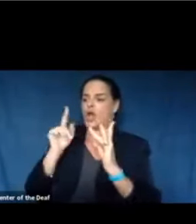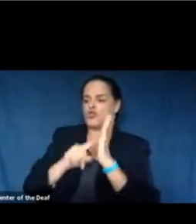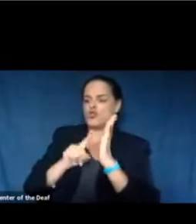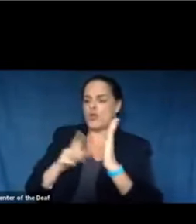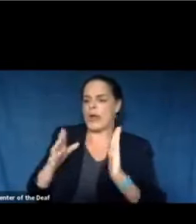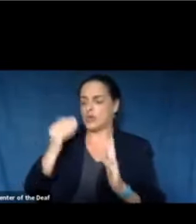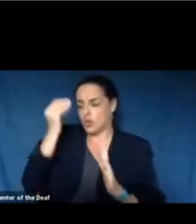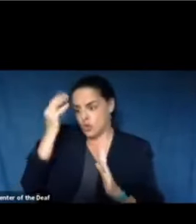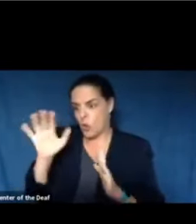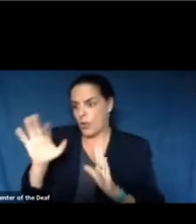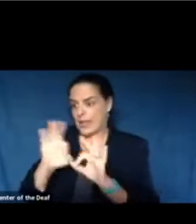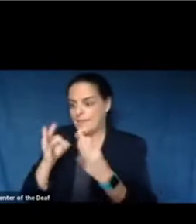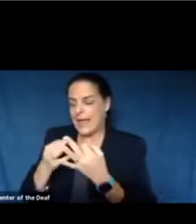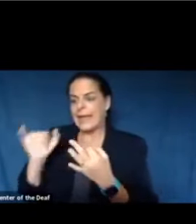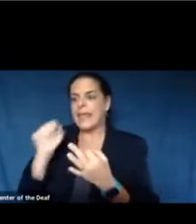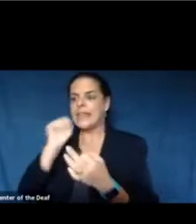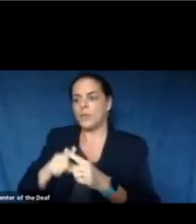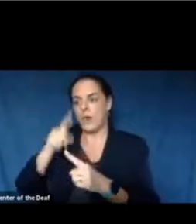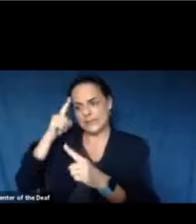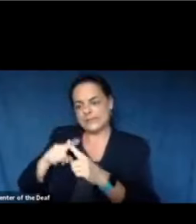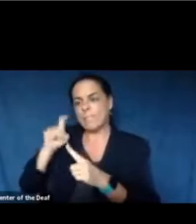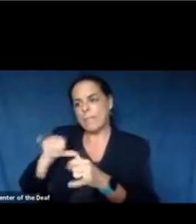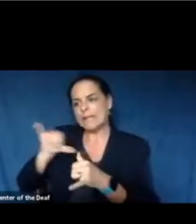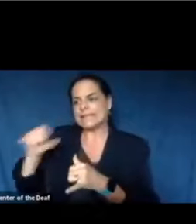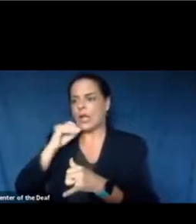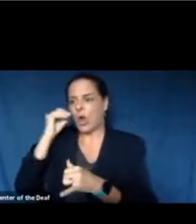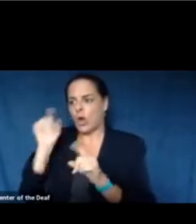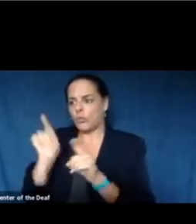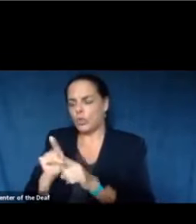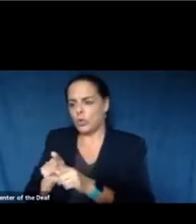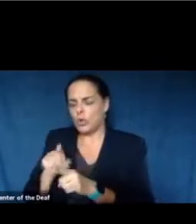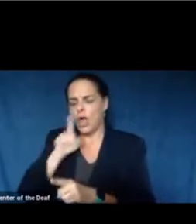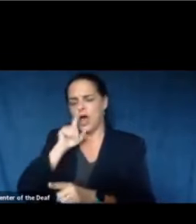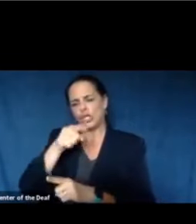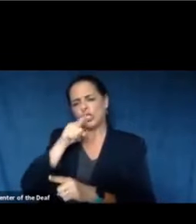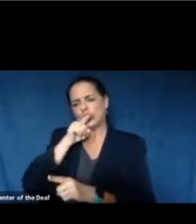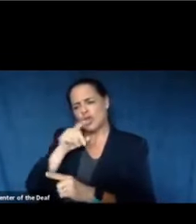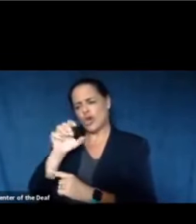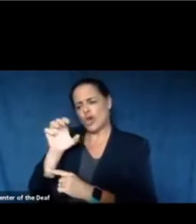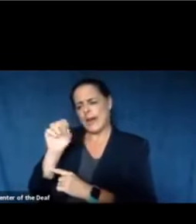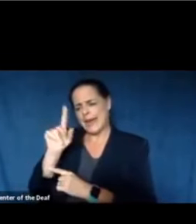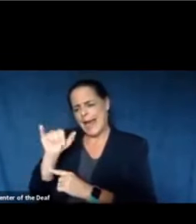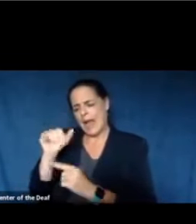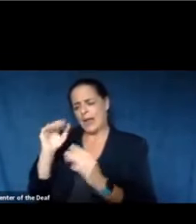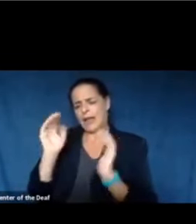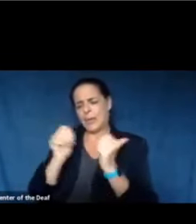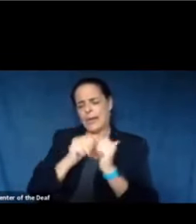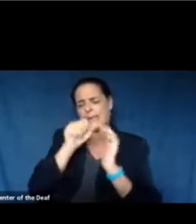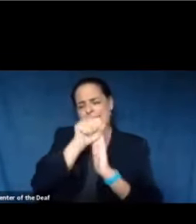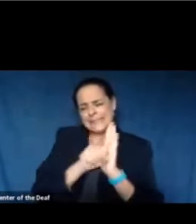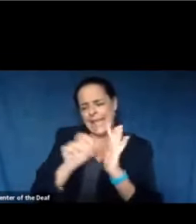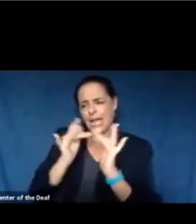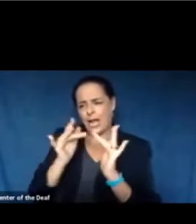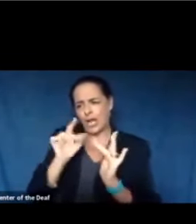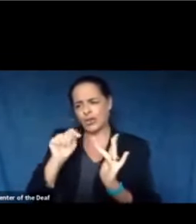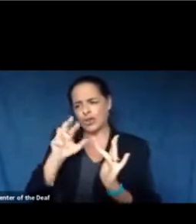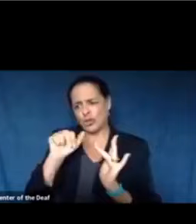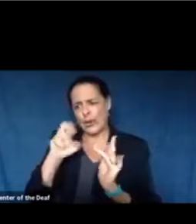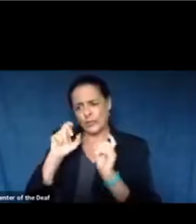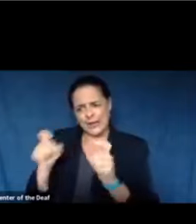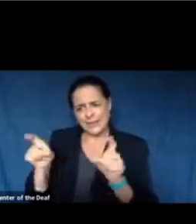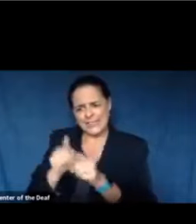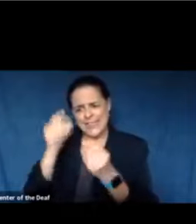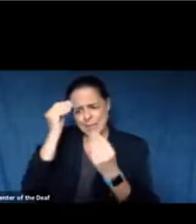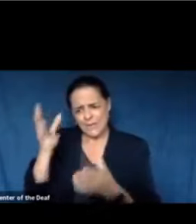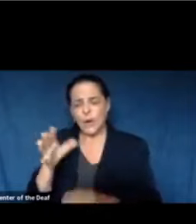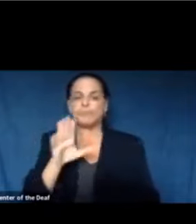family that the siblings must stay home too. But are you sure that the county versus state contact tracers are giving out the same info? We'll have to